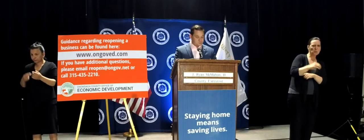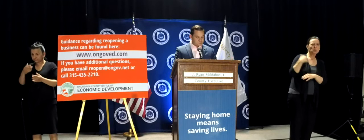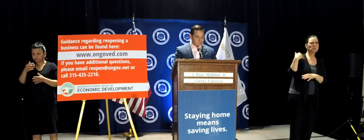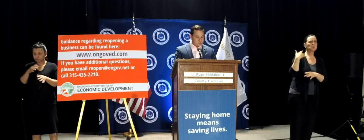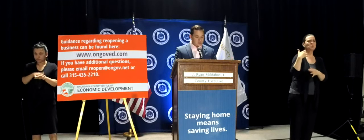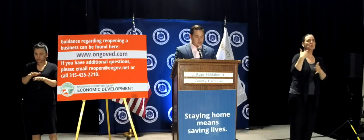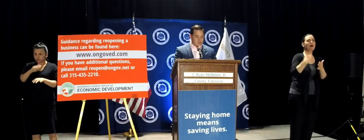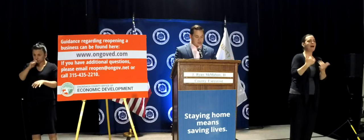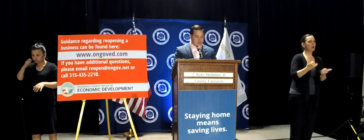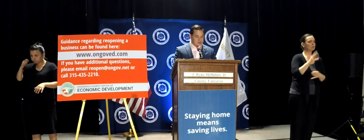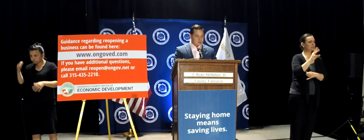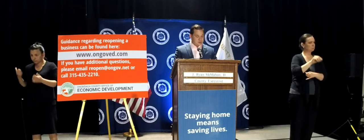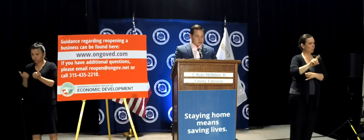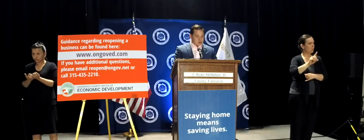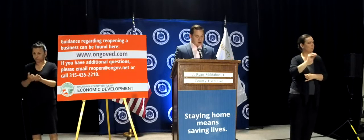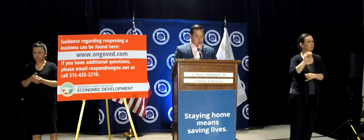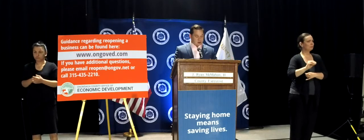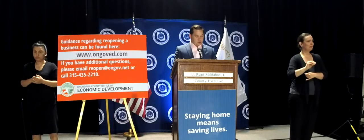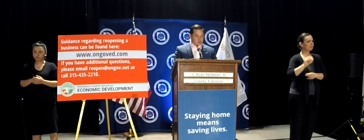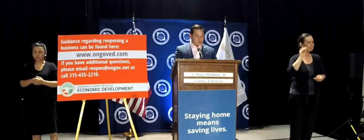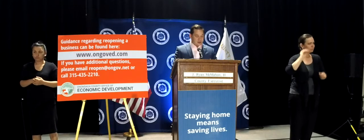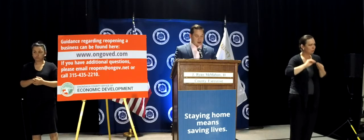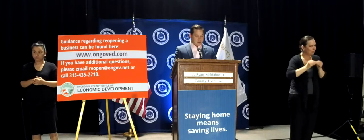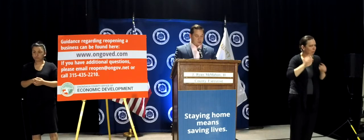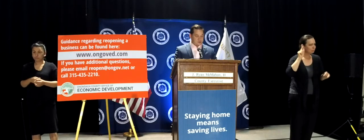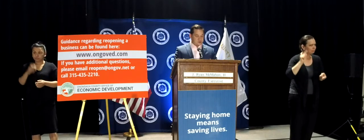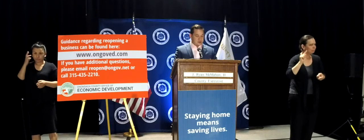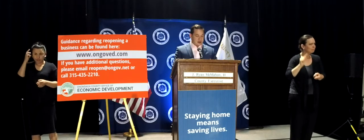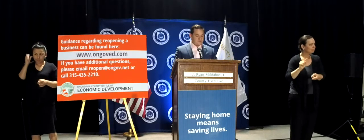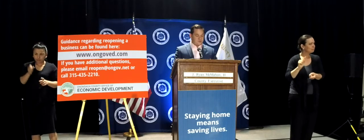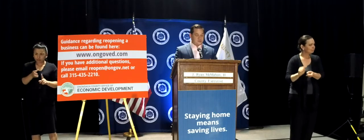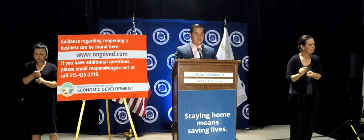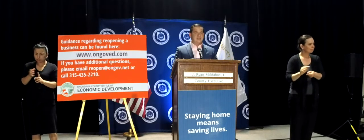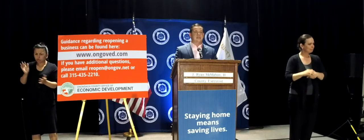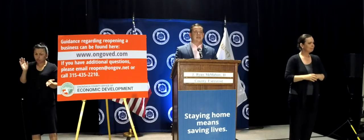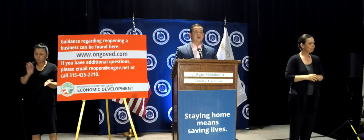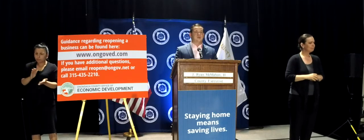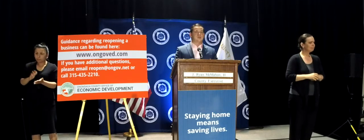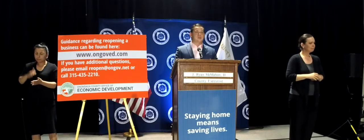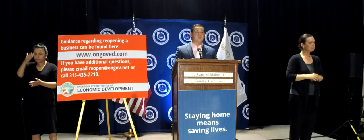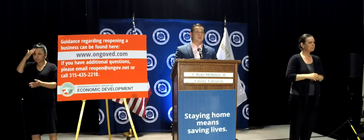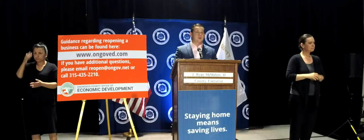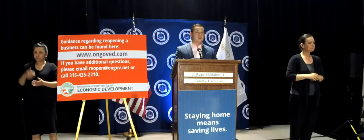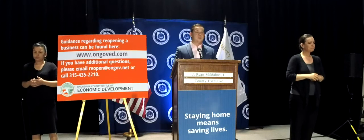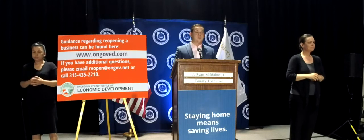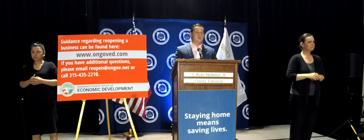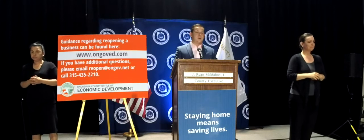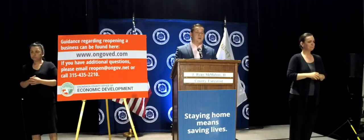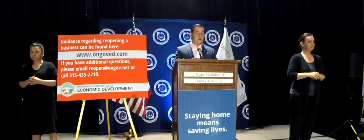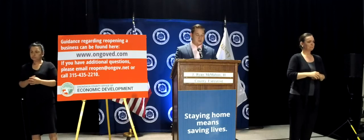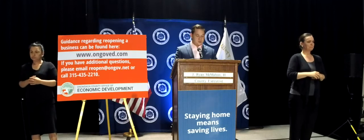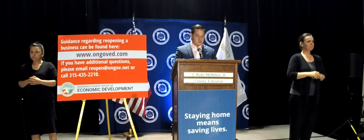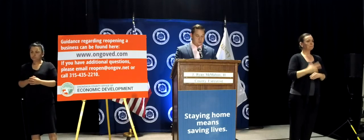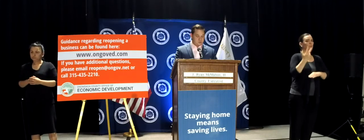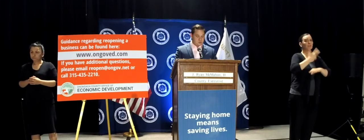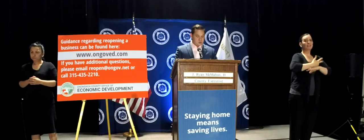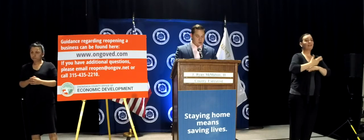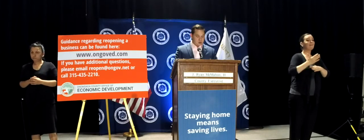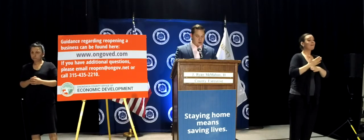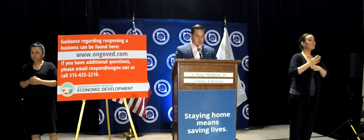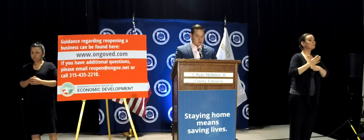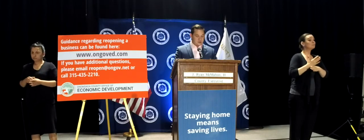down each day. Our 3-day average off of the ECLAIR system, the New York State Department of Health